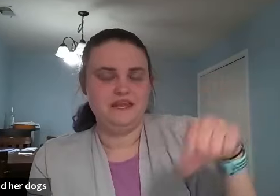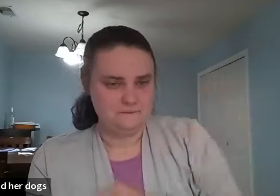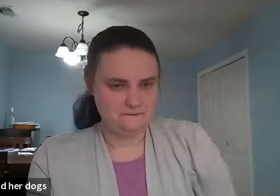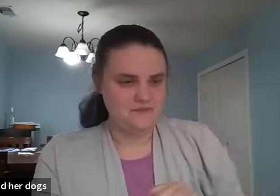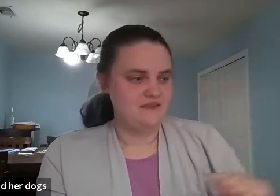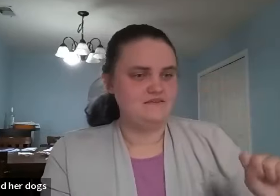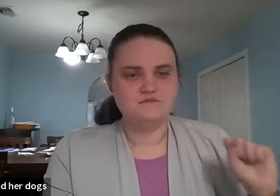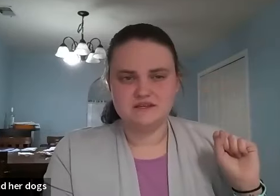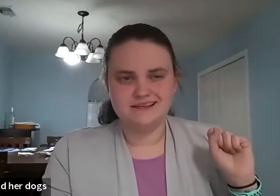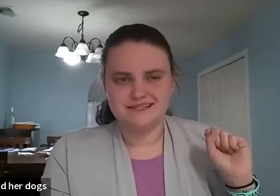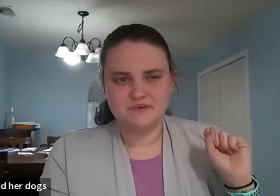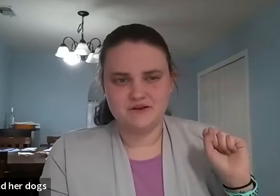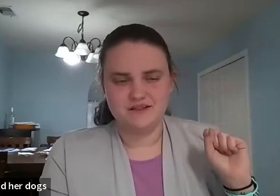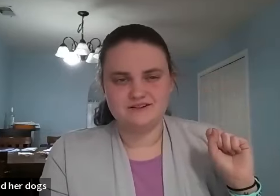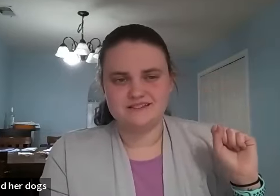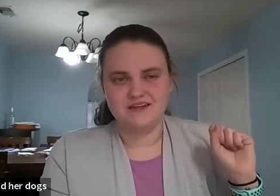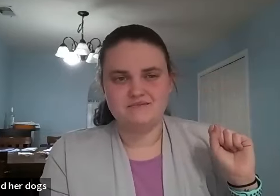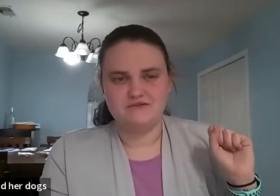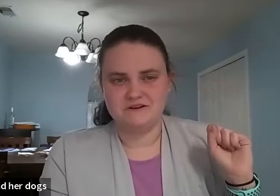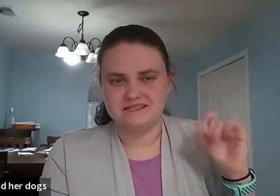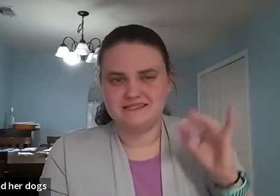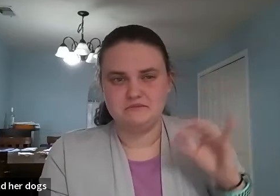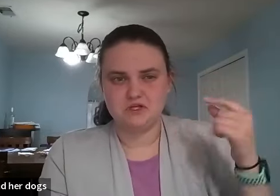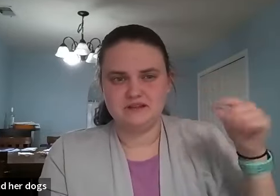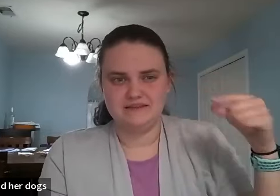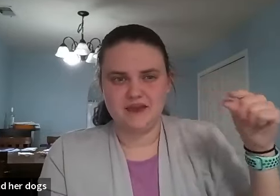Yeah. The nice thing about colors is a lot of them are very similar like that,